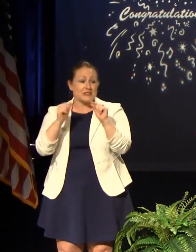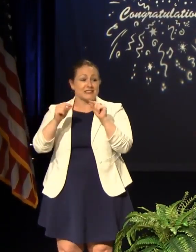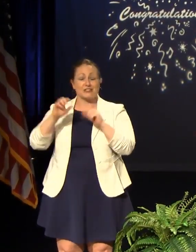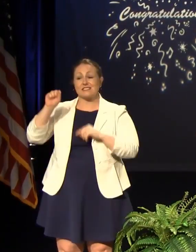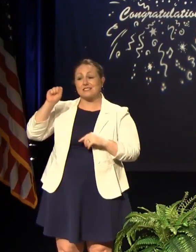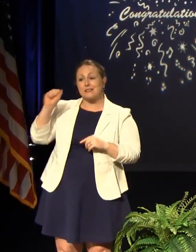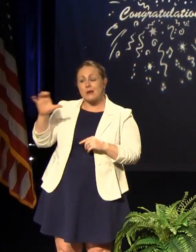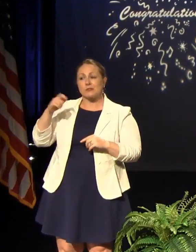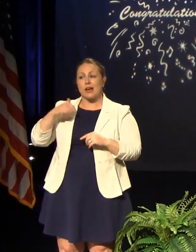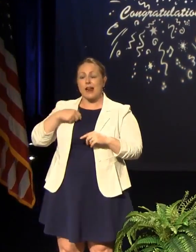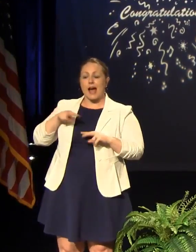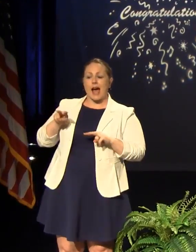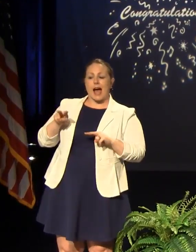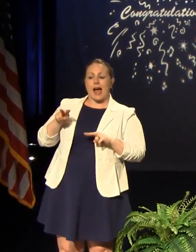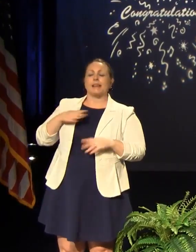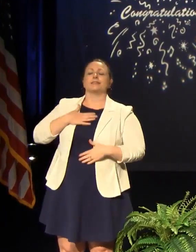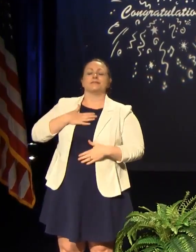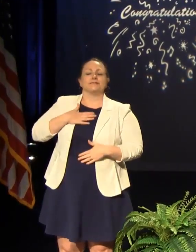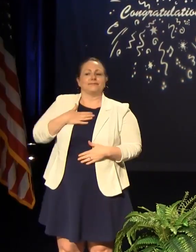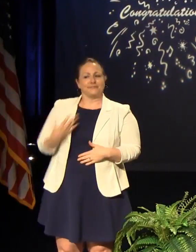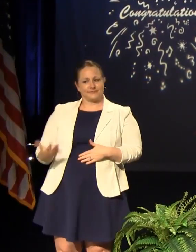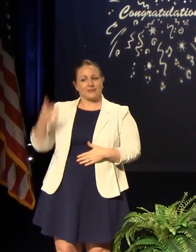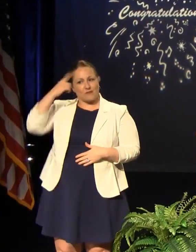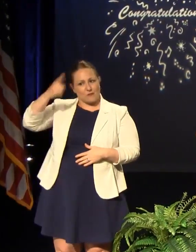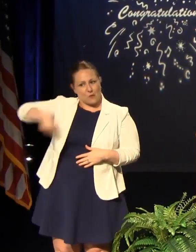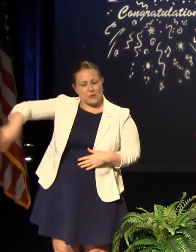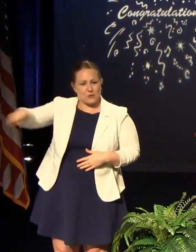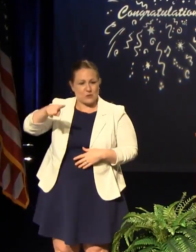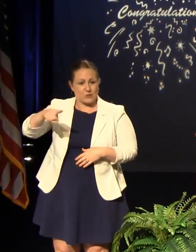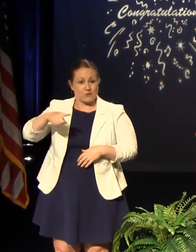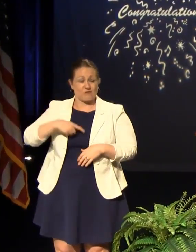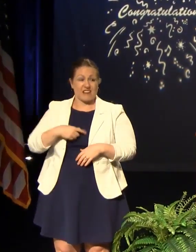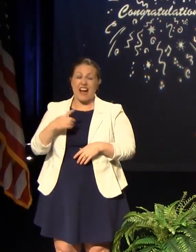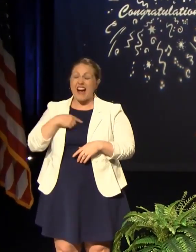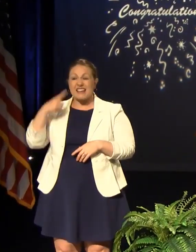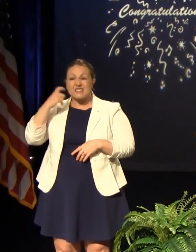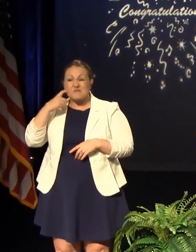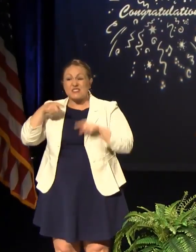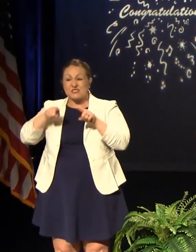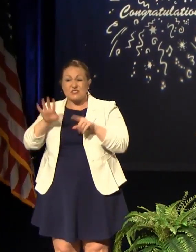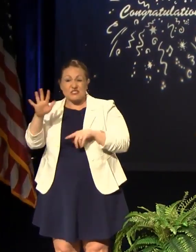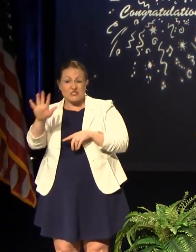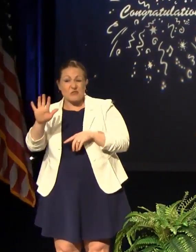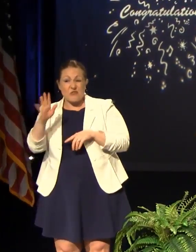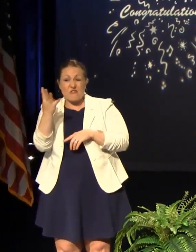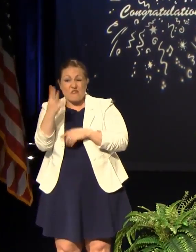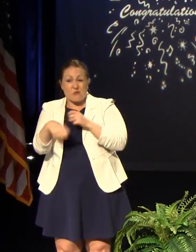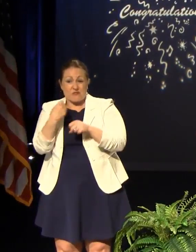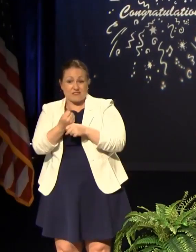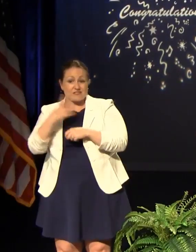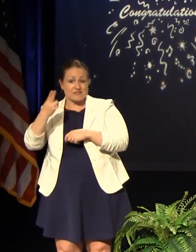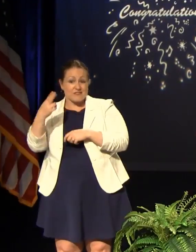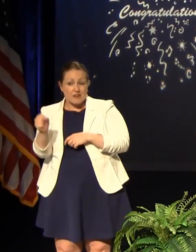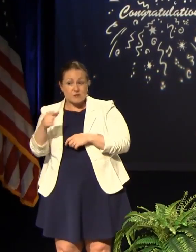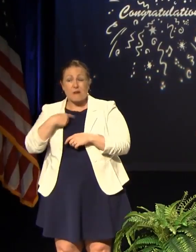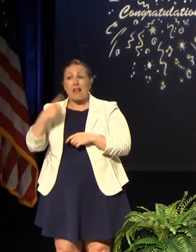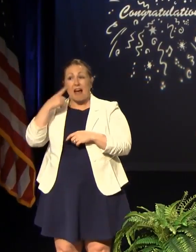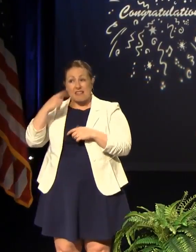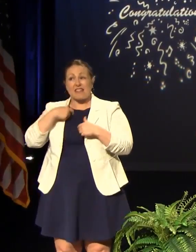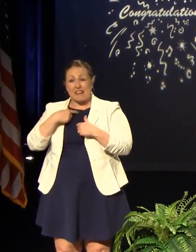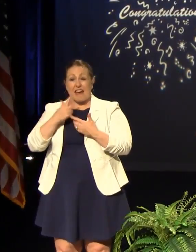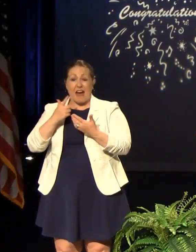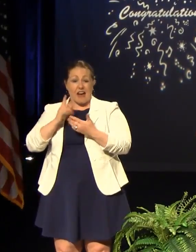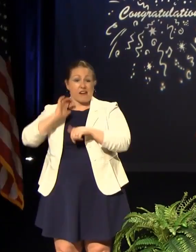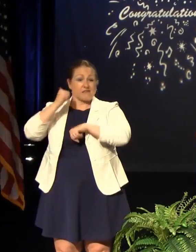broke down. I think during your 4 years of high school, you may have had the most snow days called of